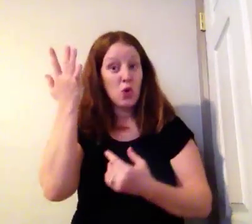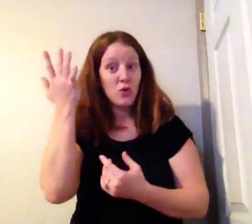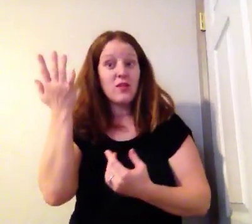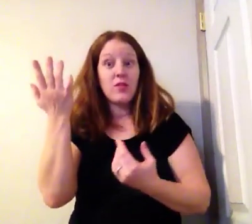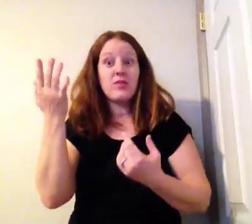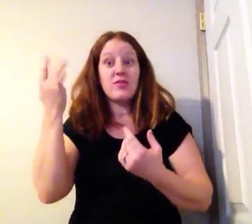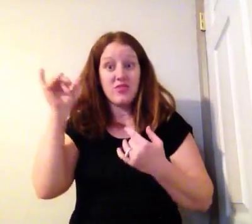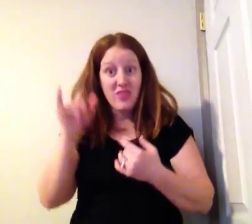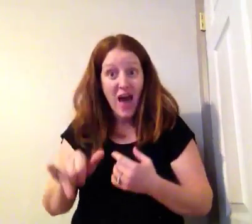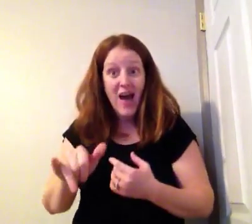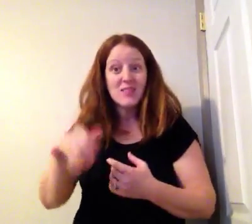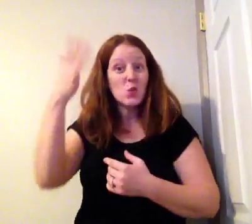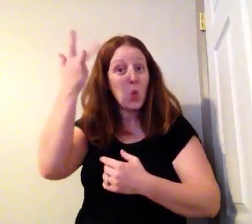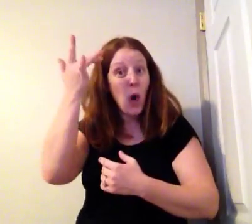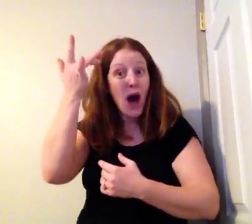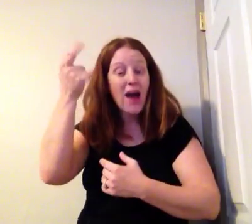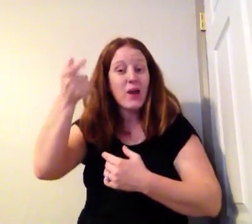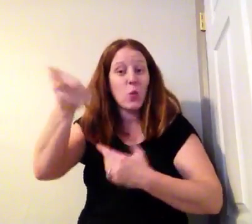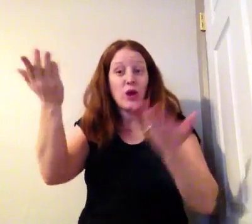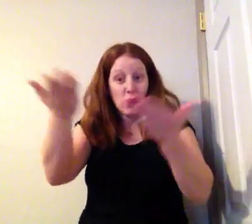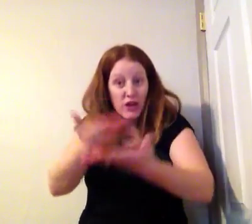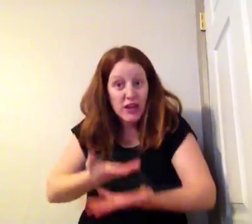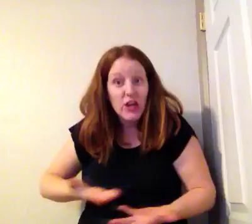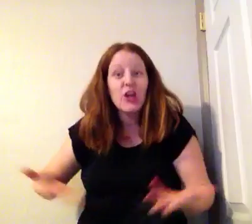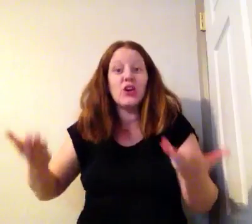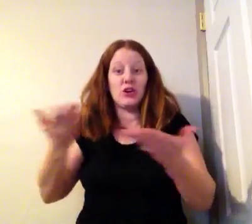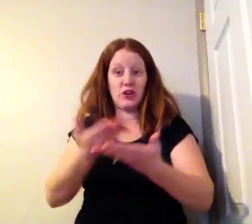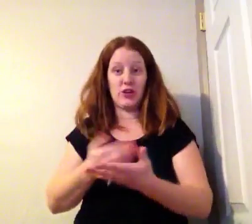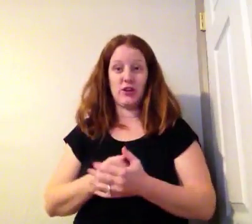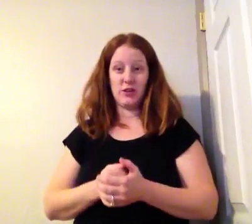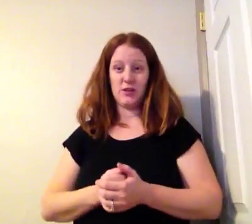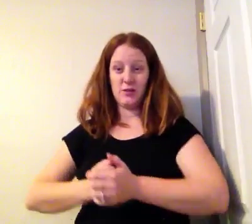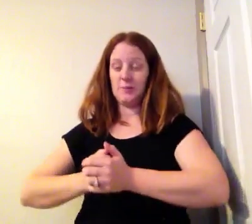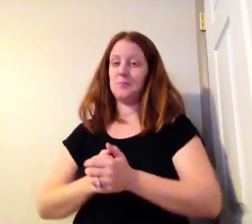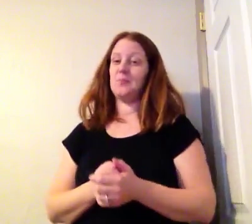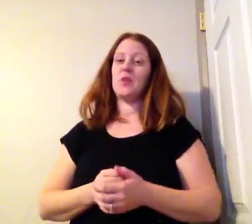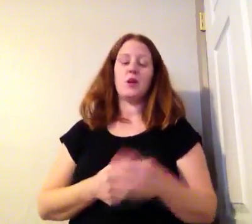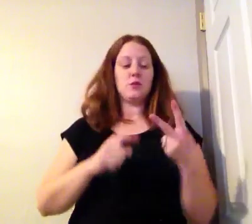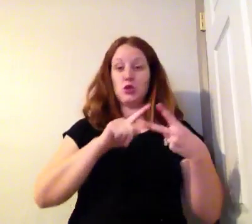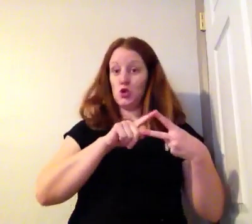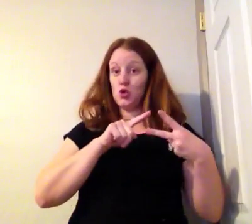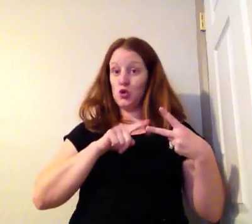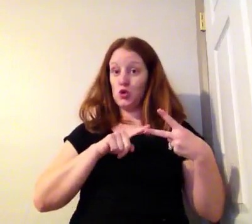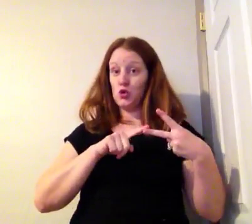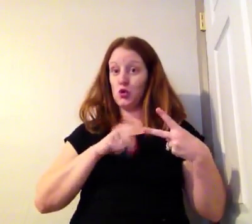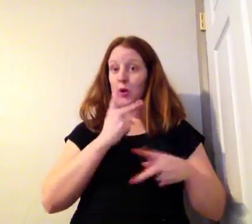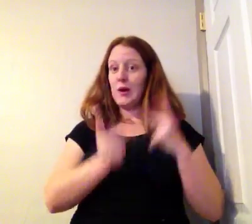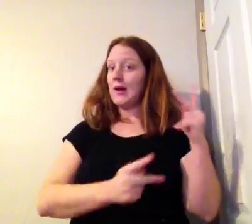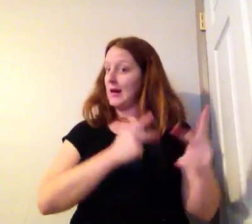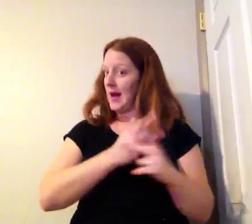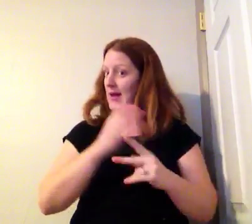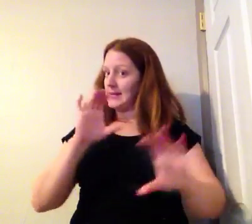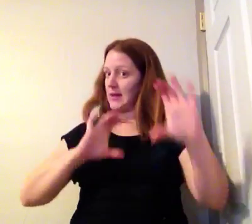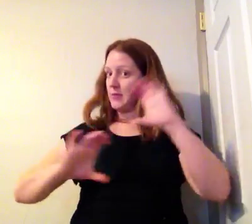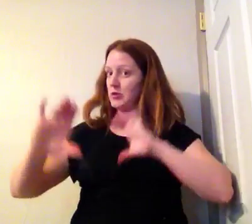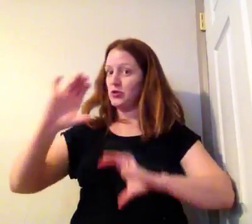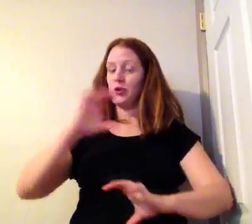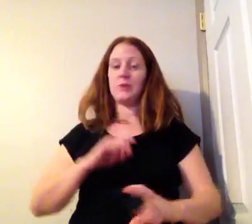this. And there are two kinds of chemistry. The one where we can look at elements,